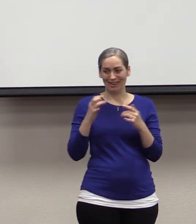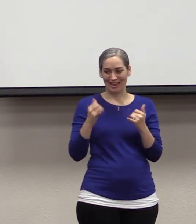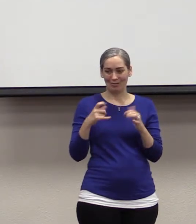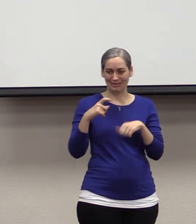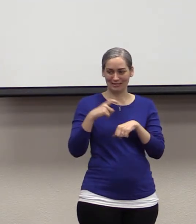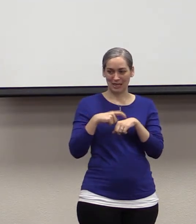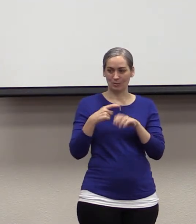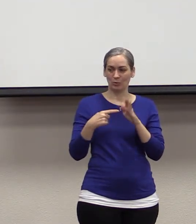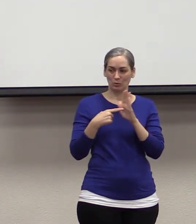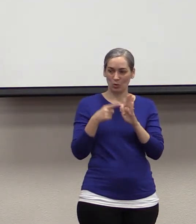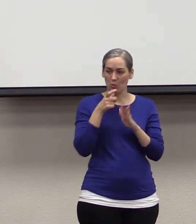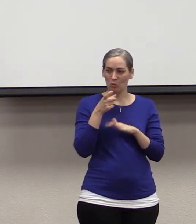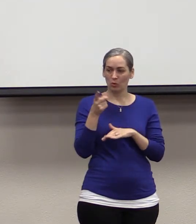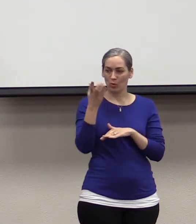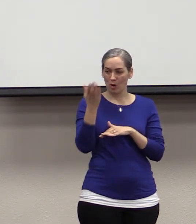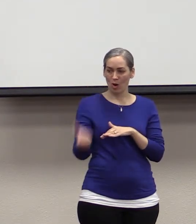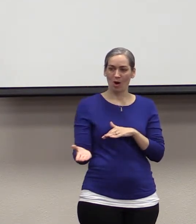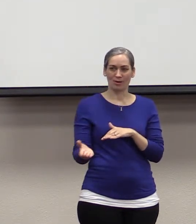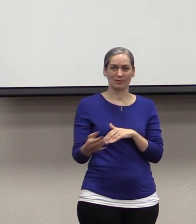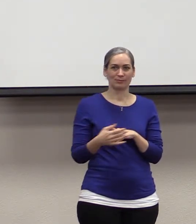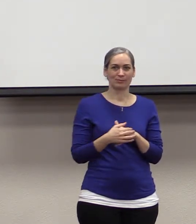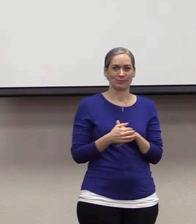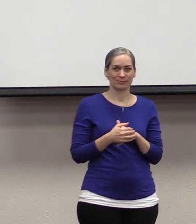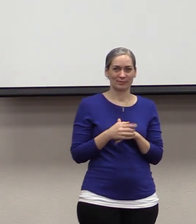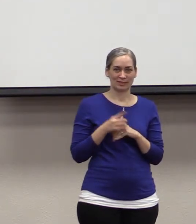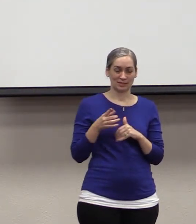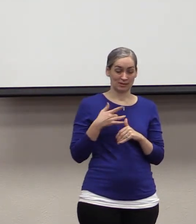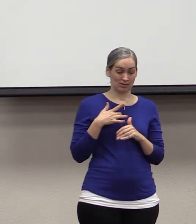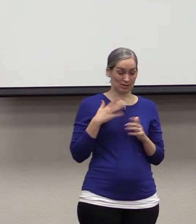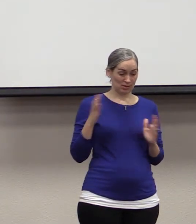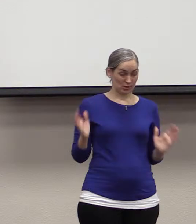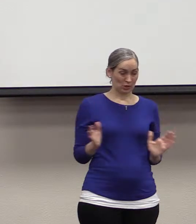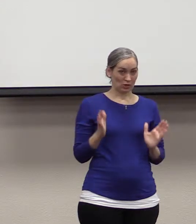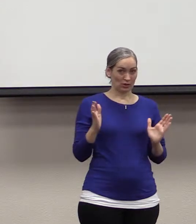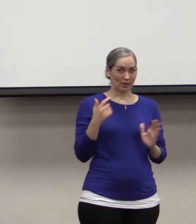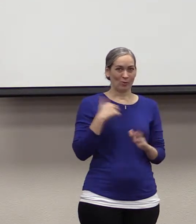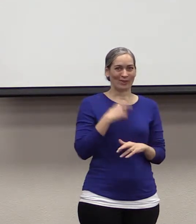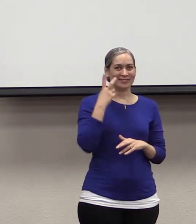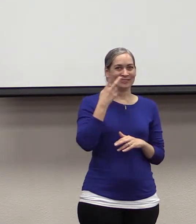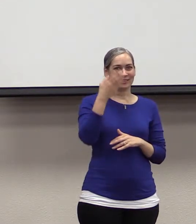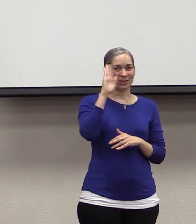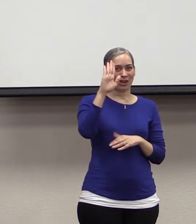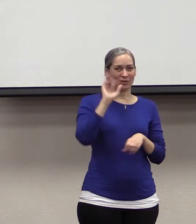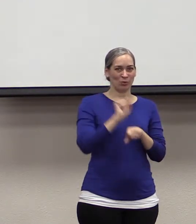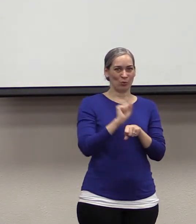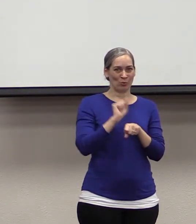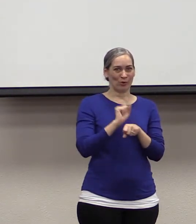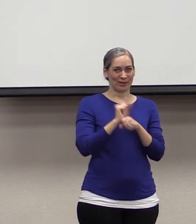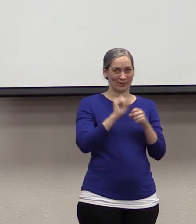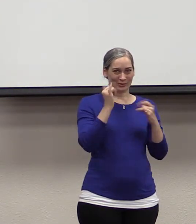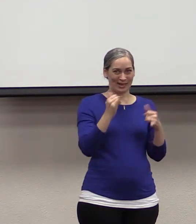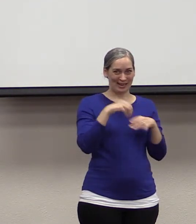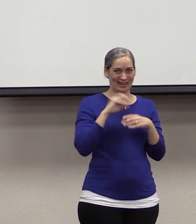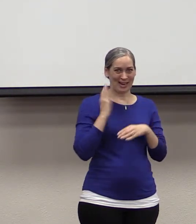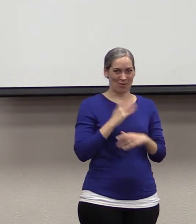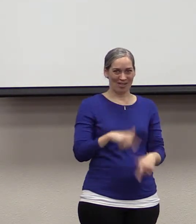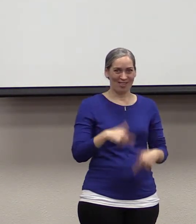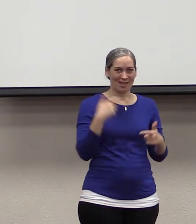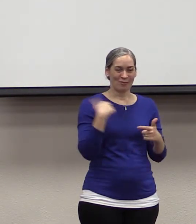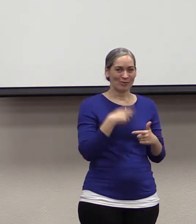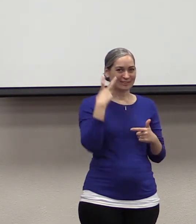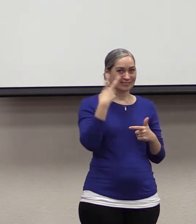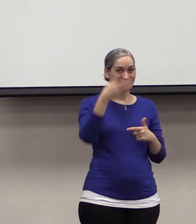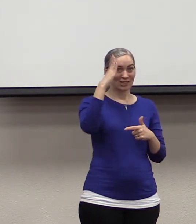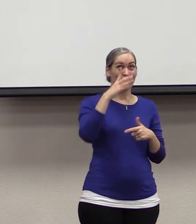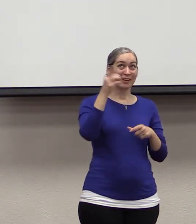And it encourages her. We see the work of God, don't we? Like in our lives today. We see sometimes the way that